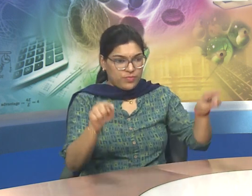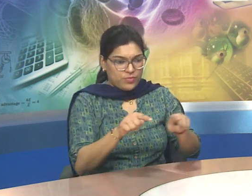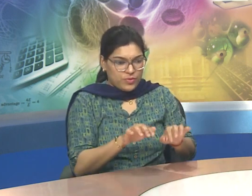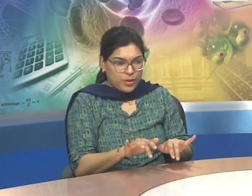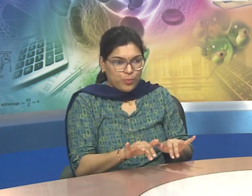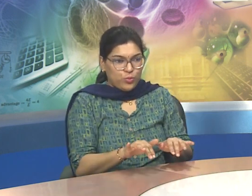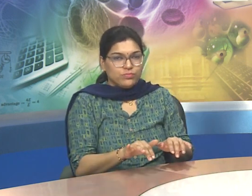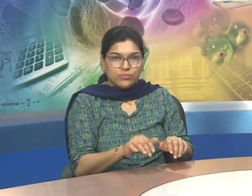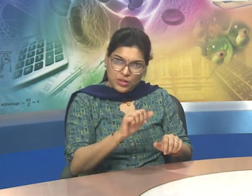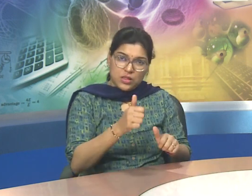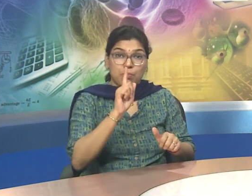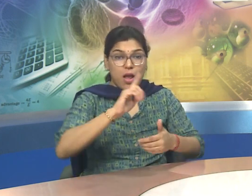help of UPS only.